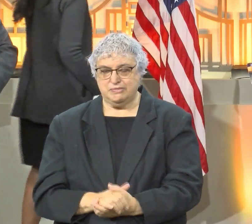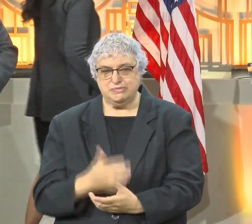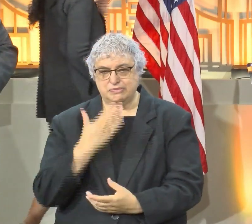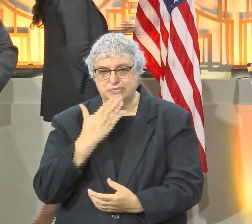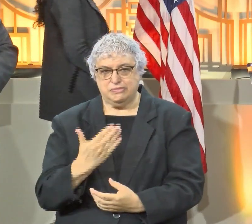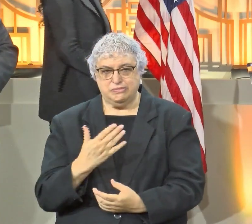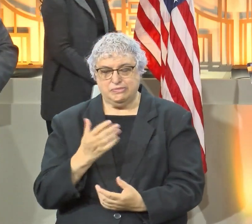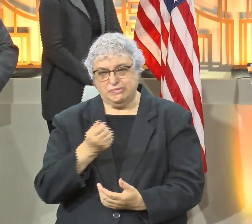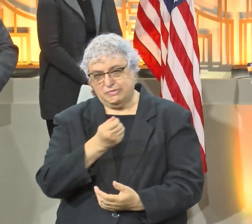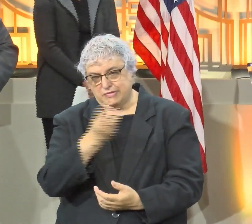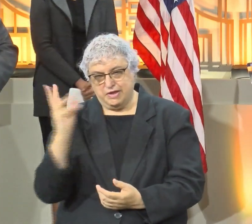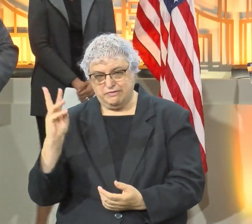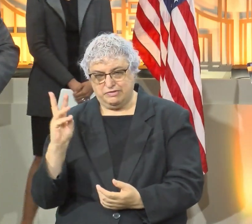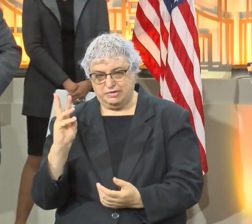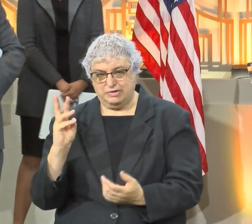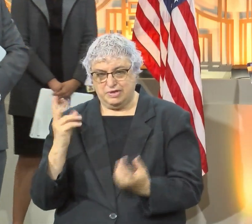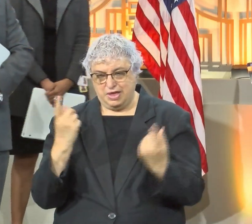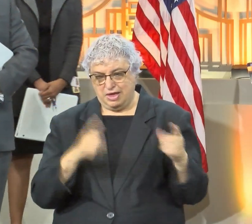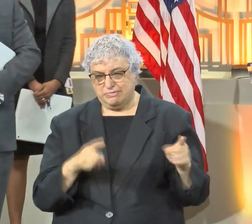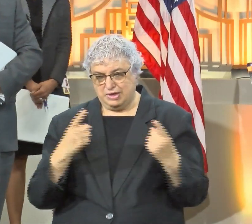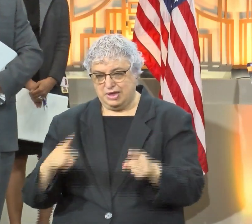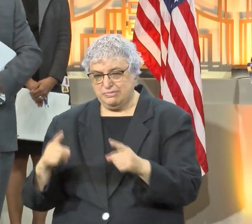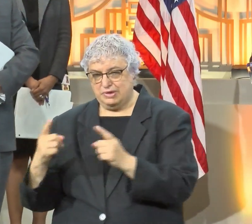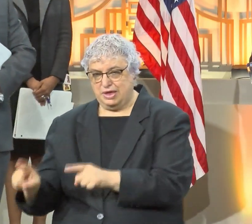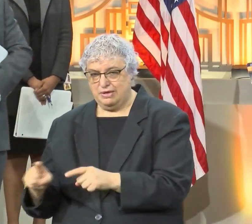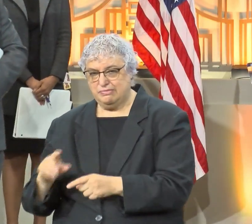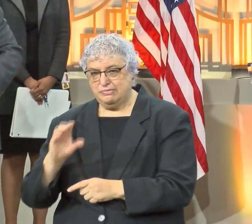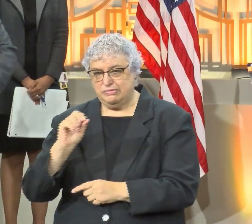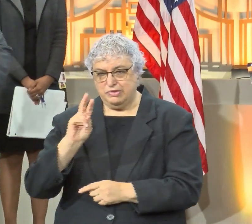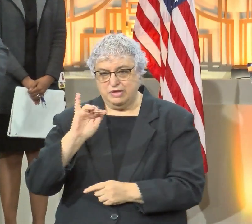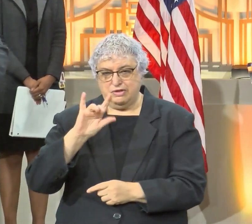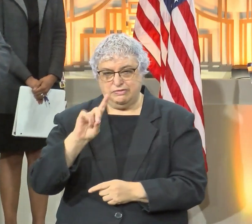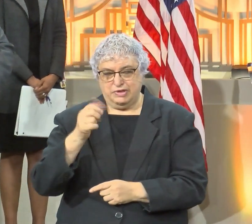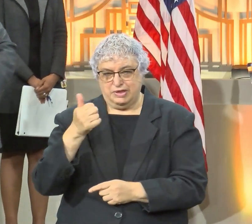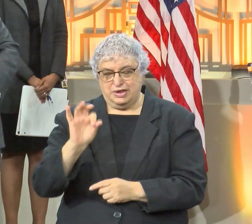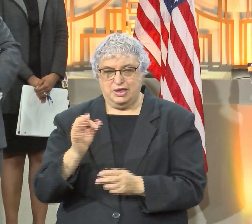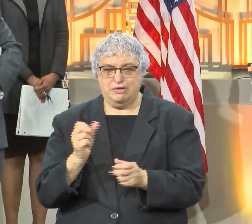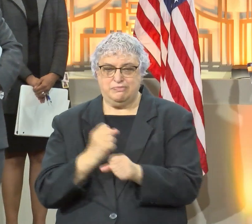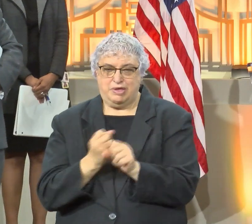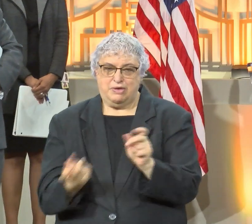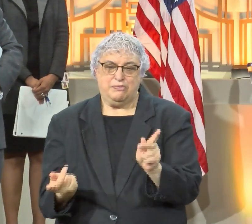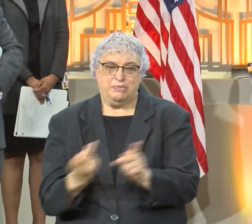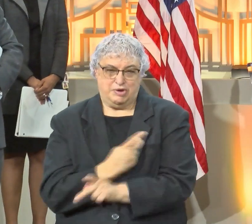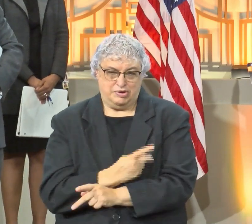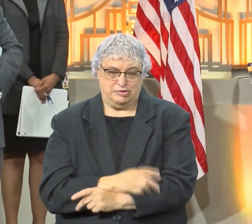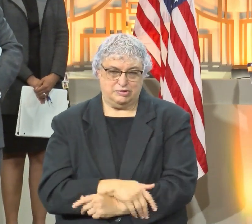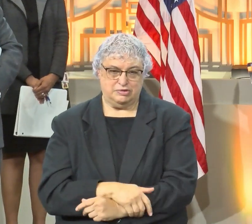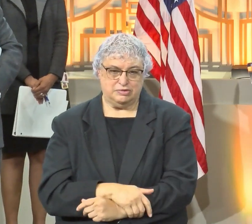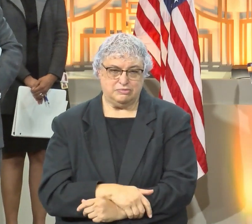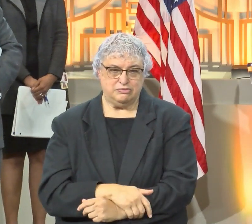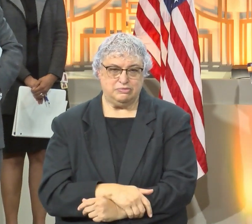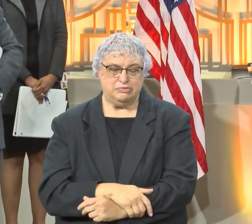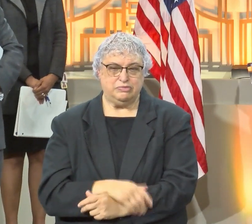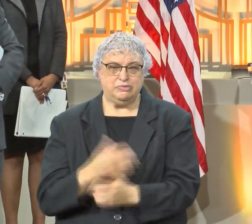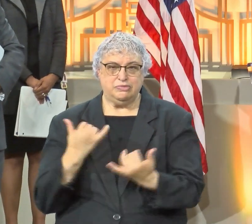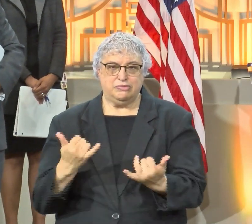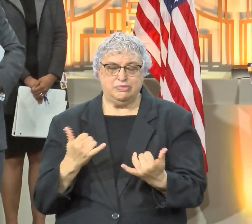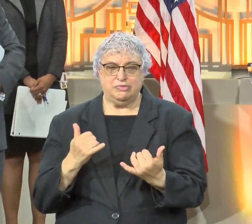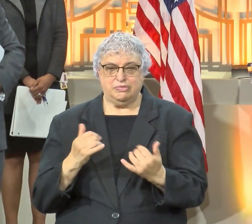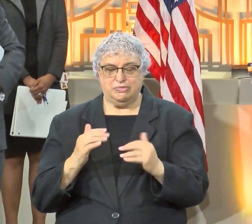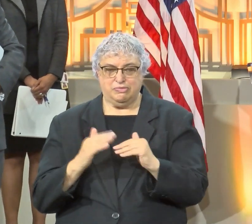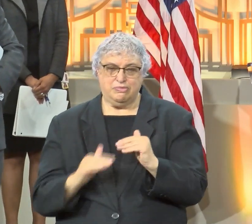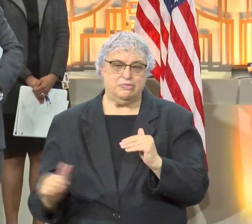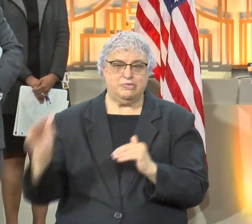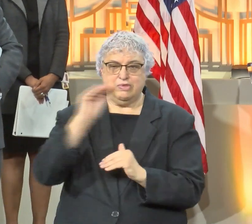Thank you. There are a number of things that are taking place as it relates to this COVID that has exacerbated many of the things that we are dealing with over and